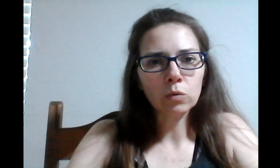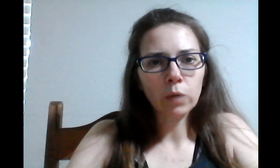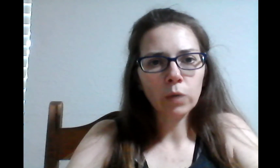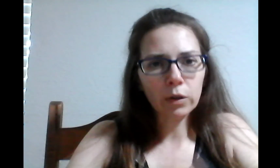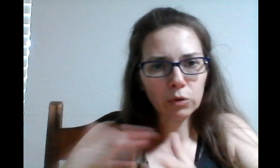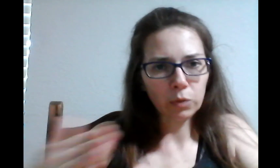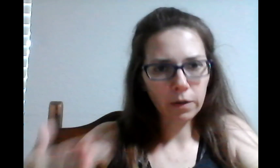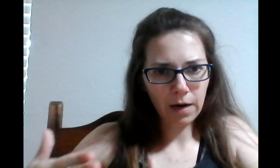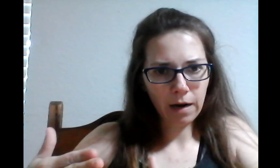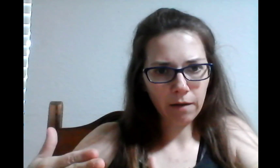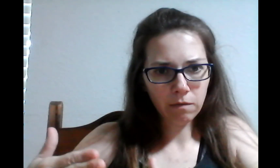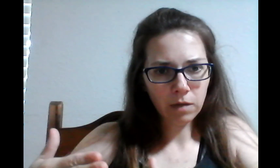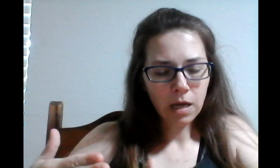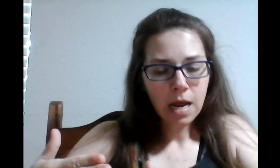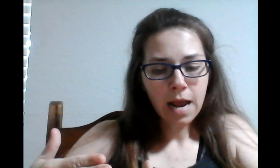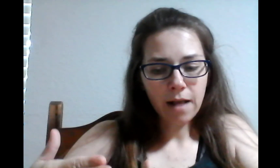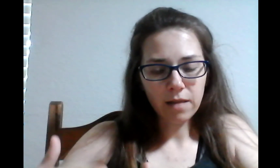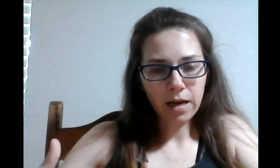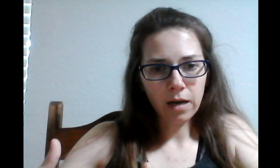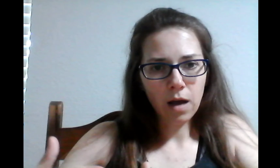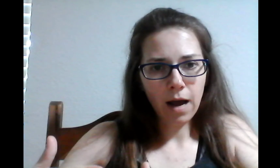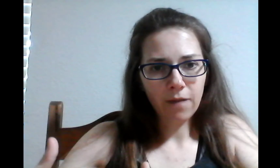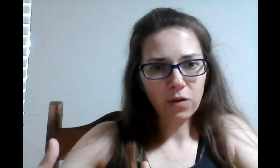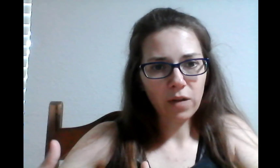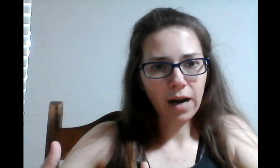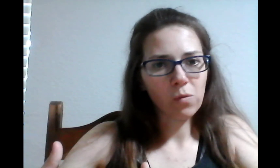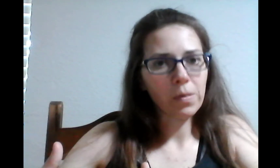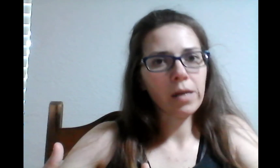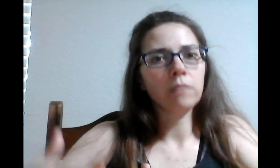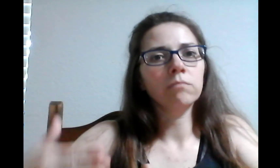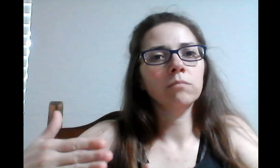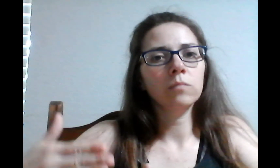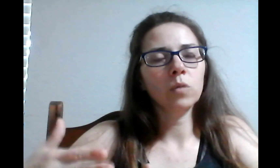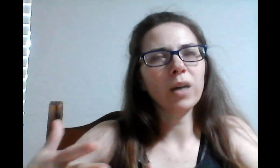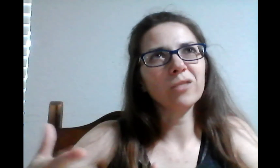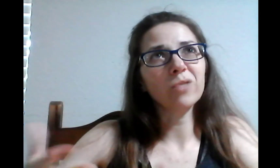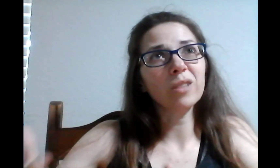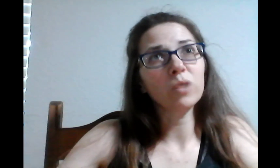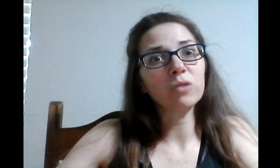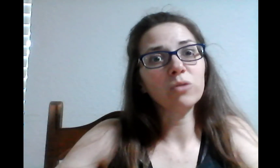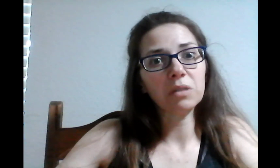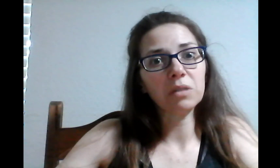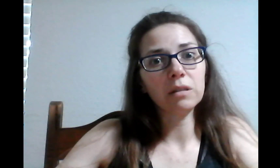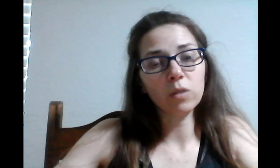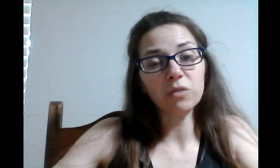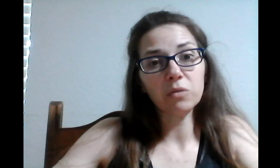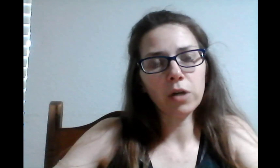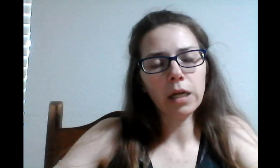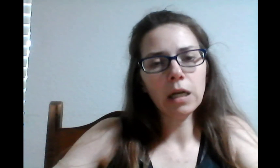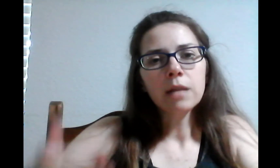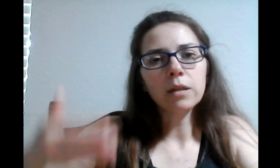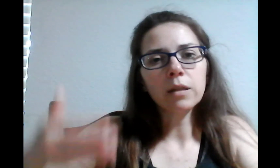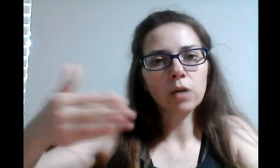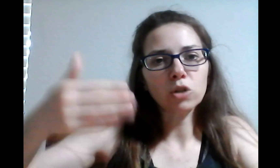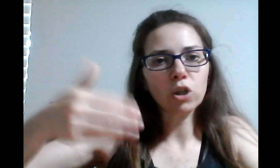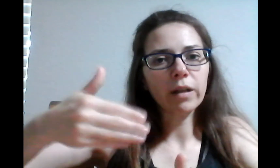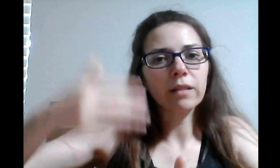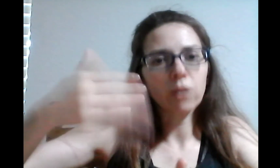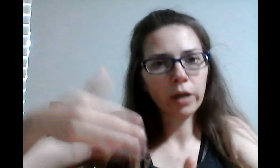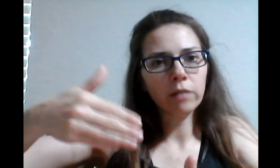1 through 25, and then after that it will be, or actually really 1 through 30. Then I'll show you like 30,